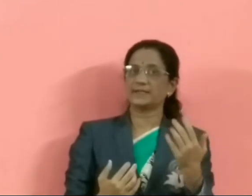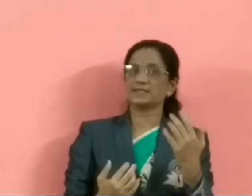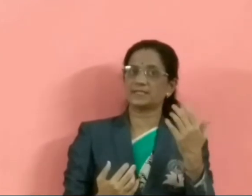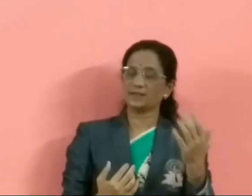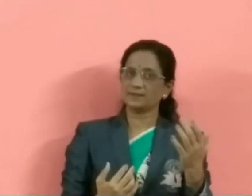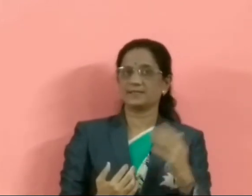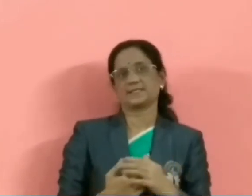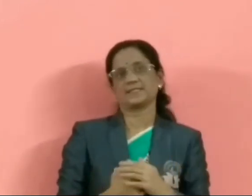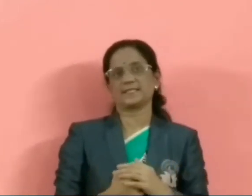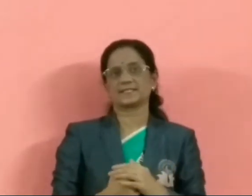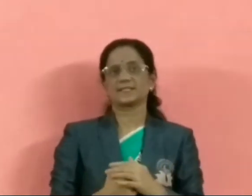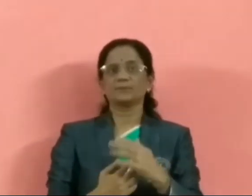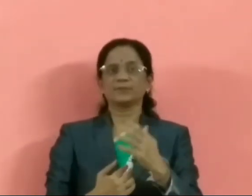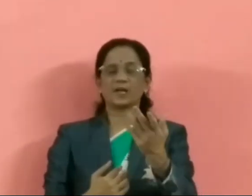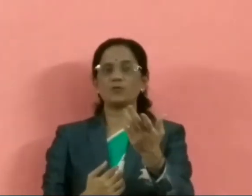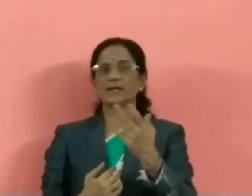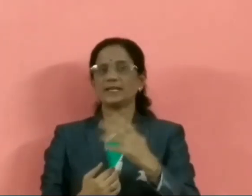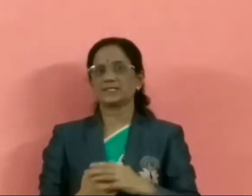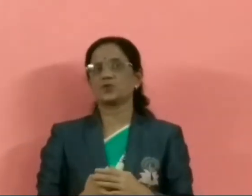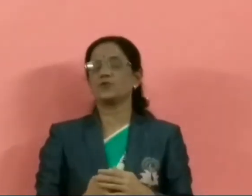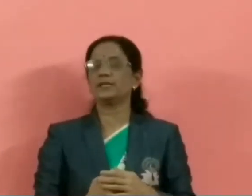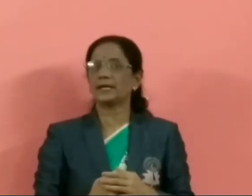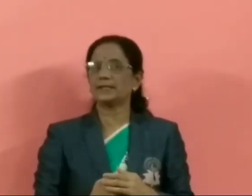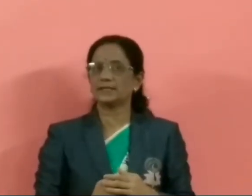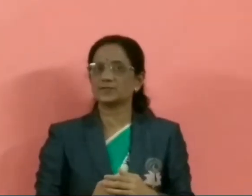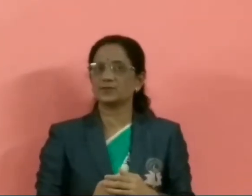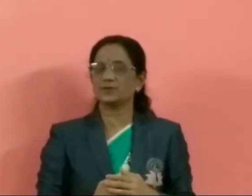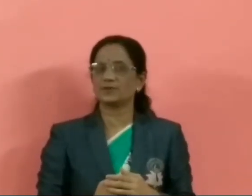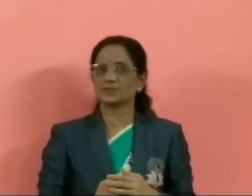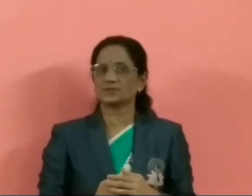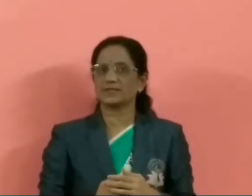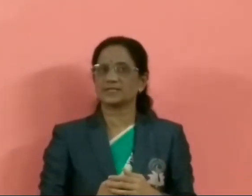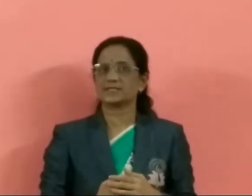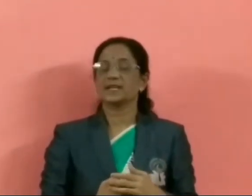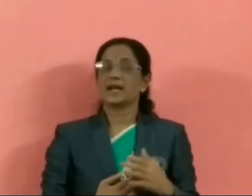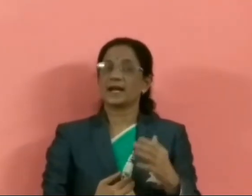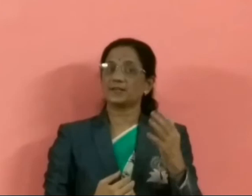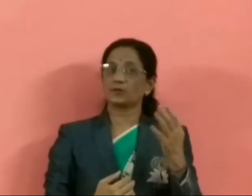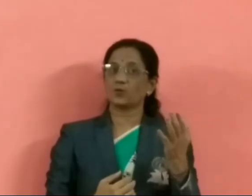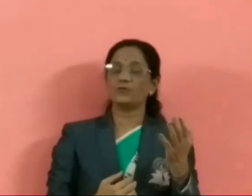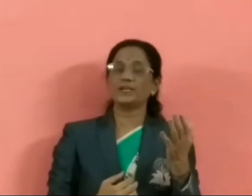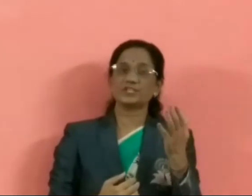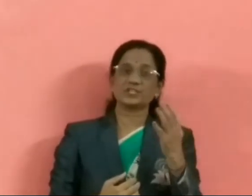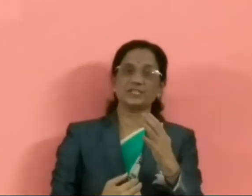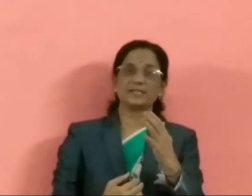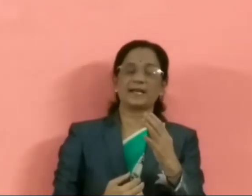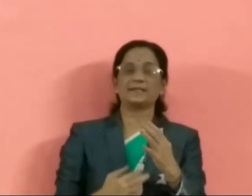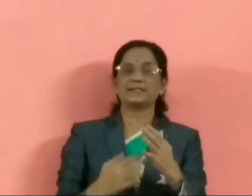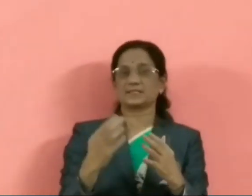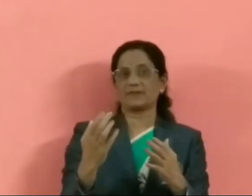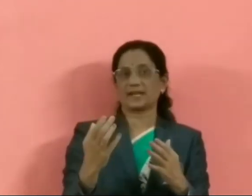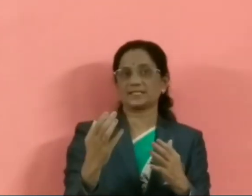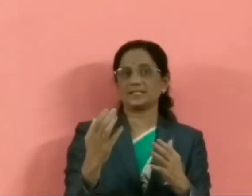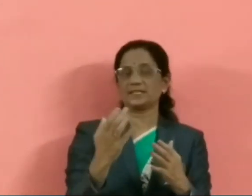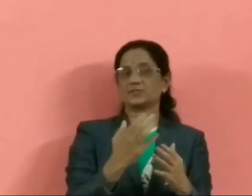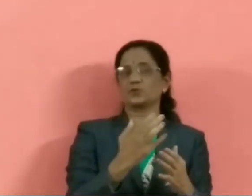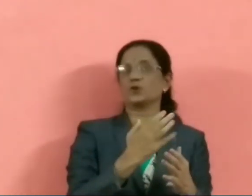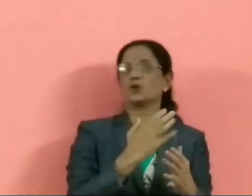the diseases. Nowadays, COVID-19 is going on, students, and the COVID shield and this vaccine is going on for